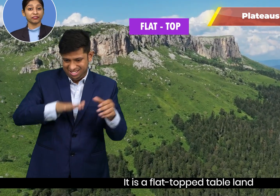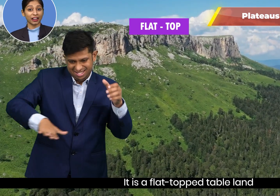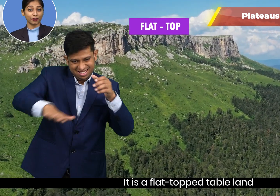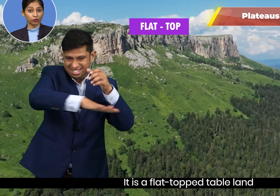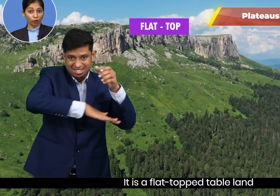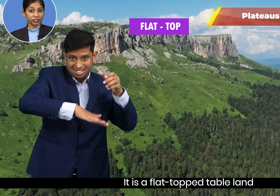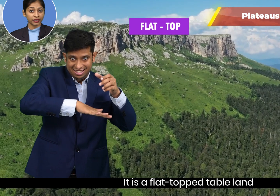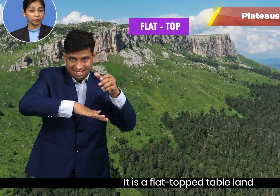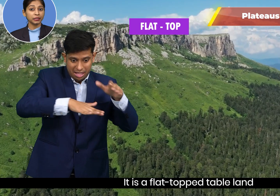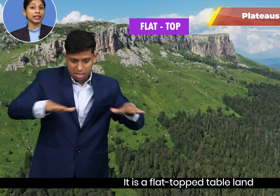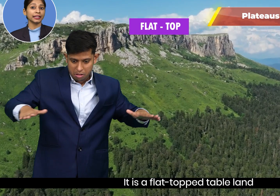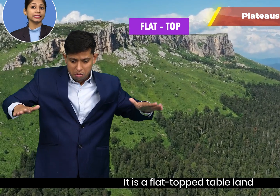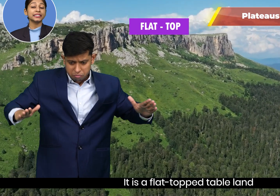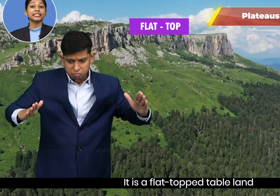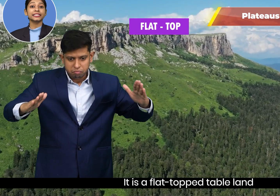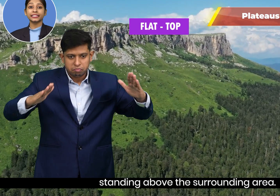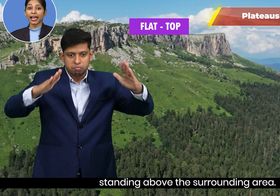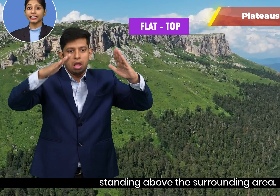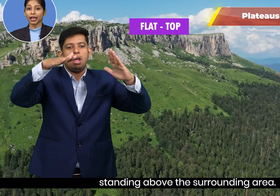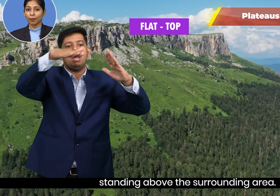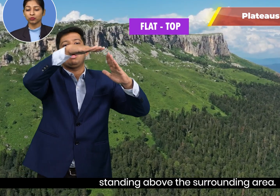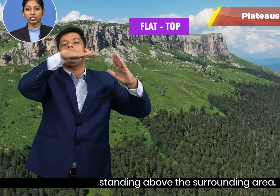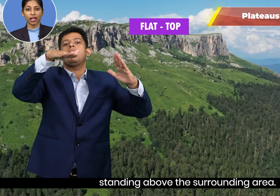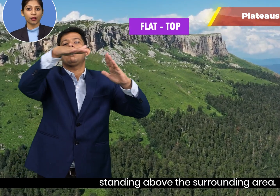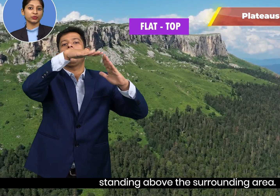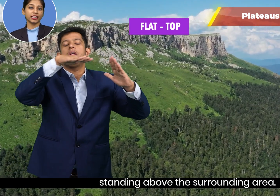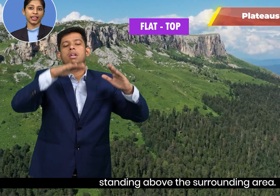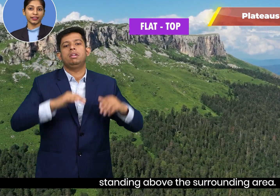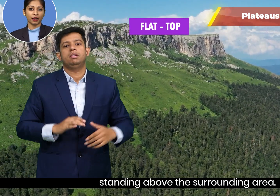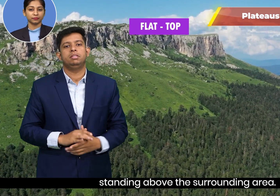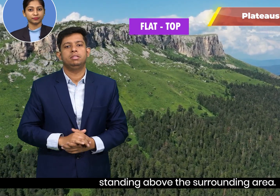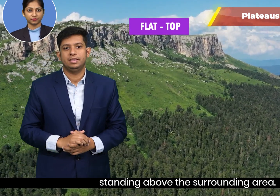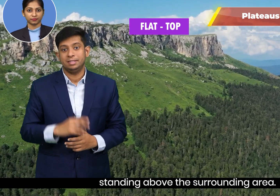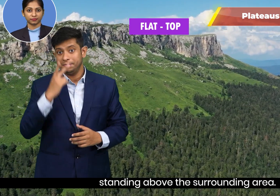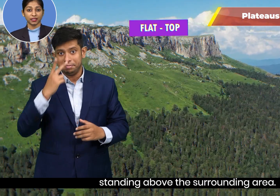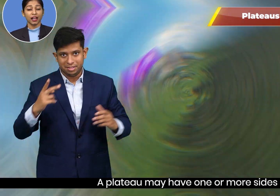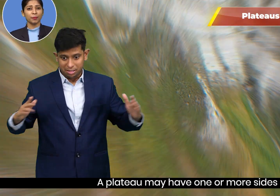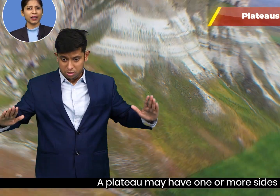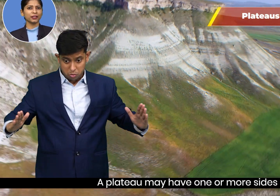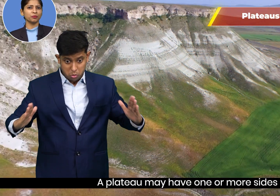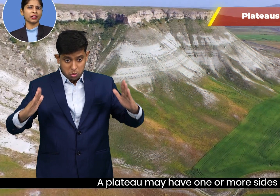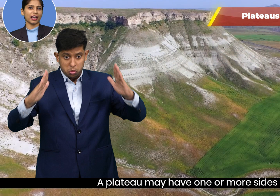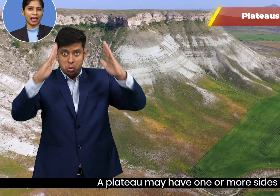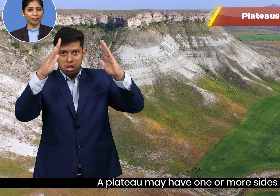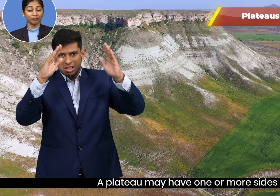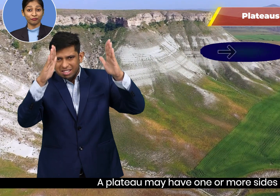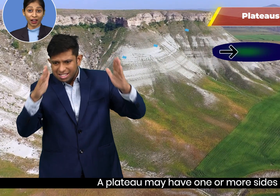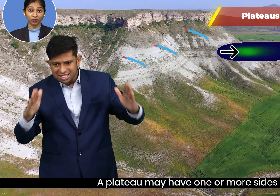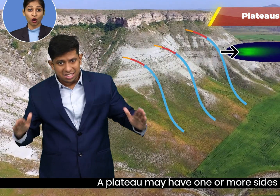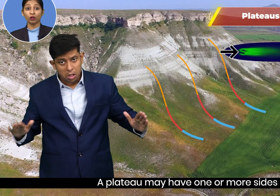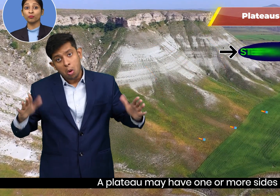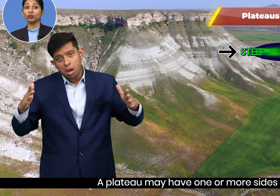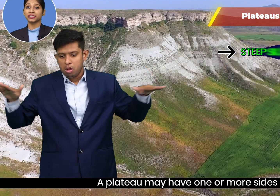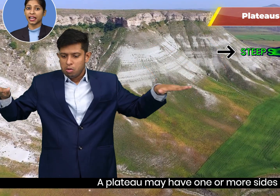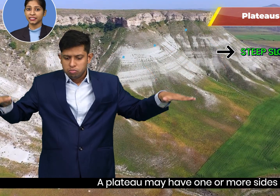It is a flat-topped tableland standing above the surrounding area. A plateau may have